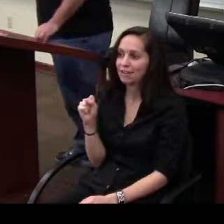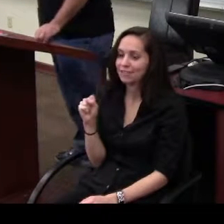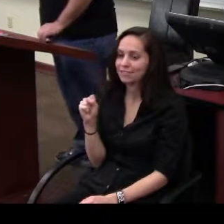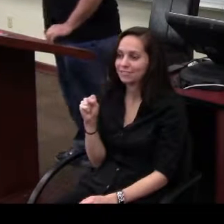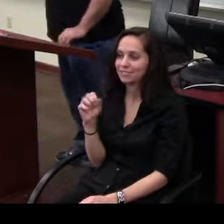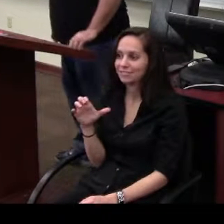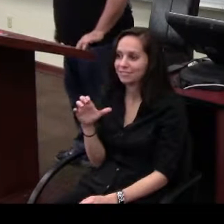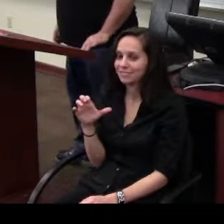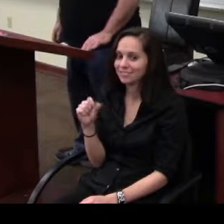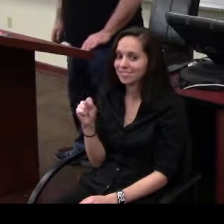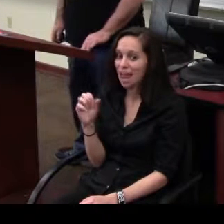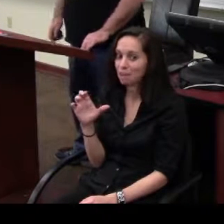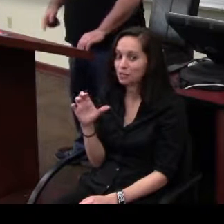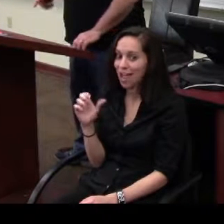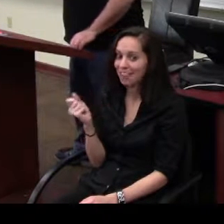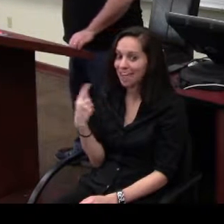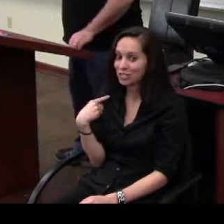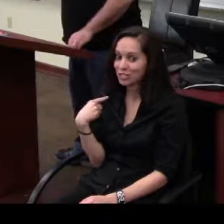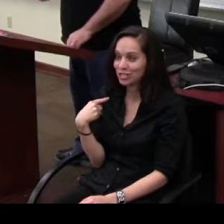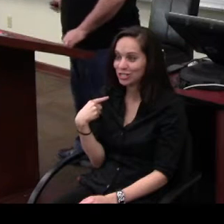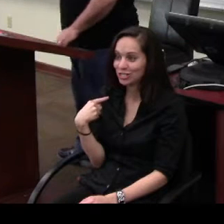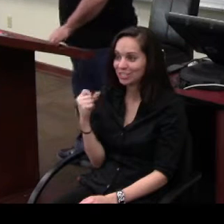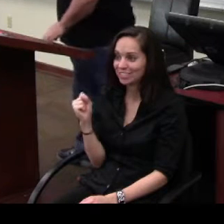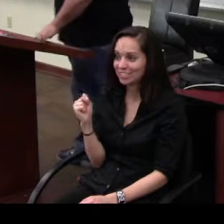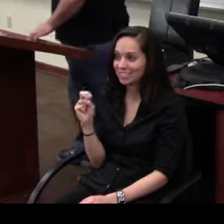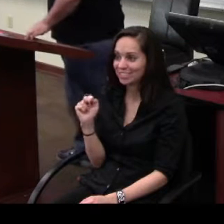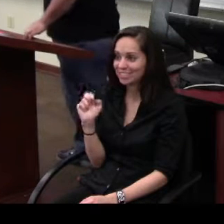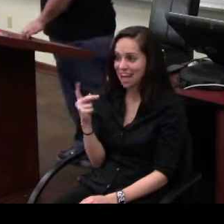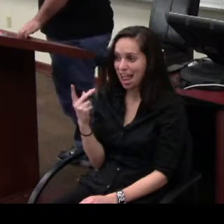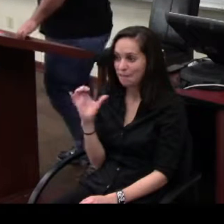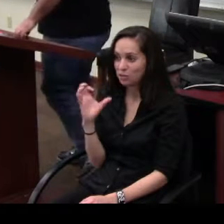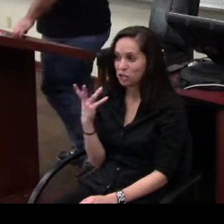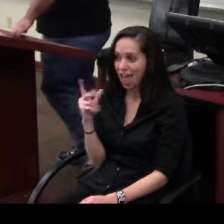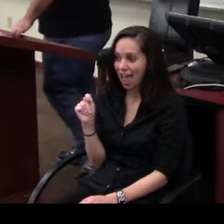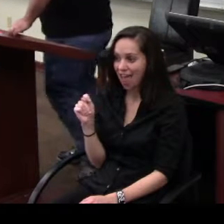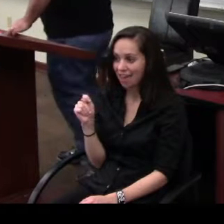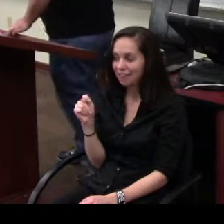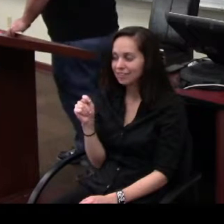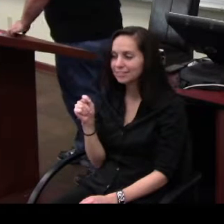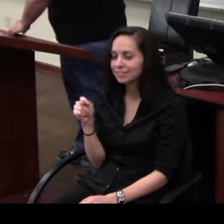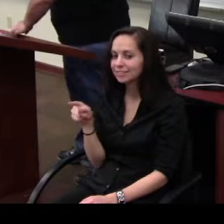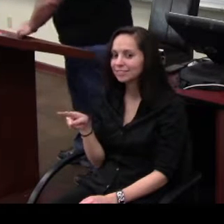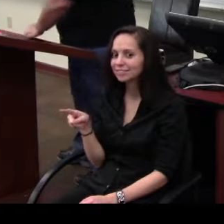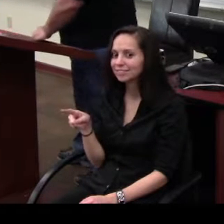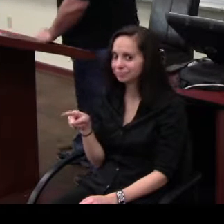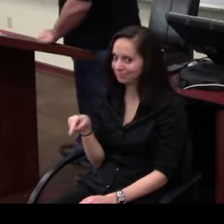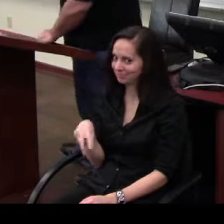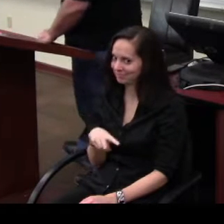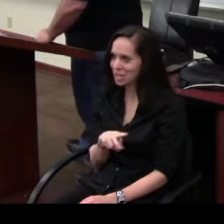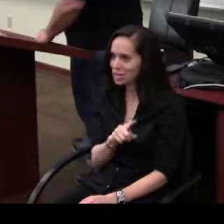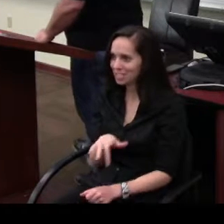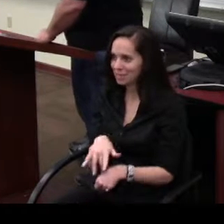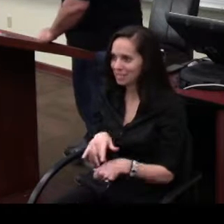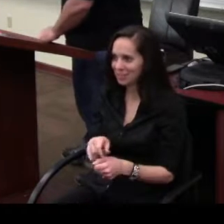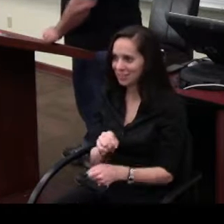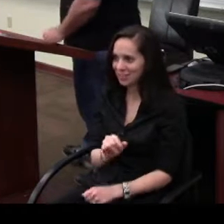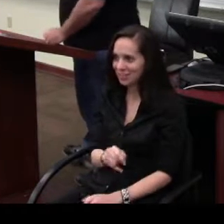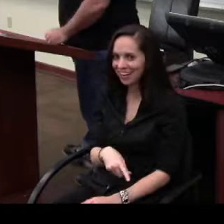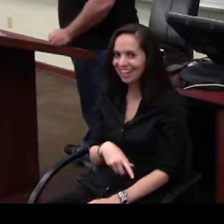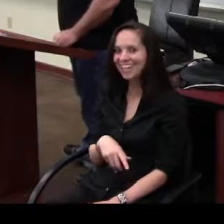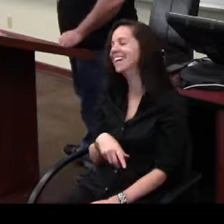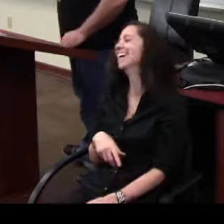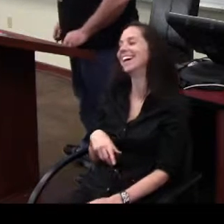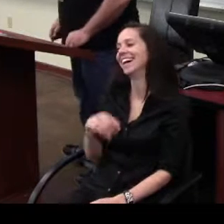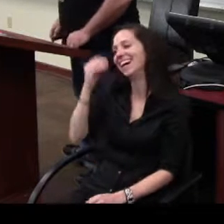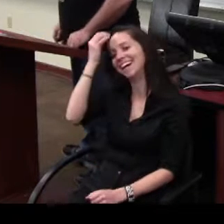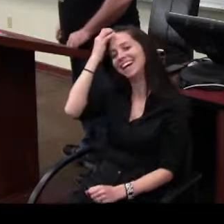Snapchat last year, too. Some people may have heard of Snapchat, right? They kept this pretty down low. I got to give their PR folks credit